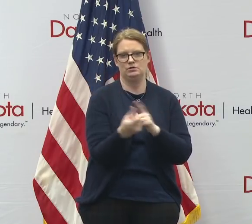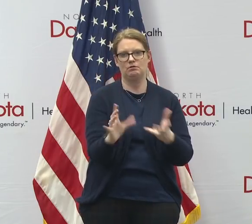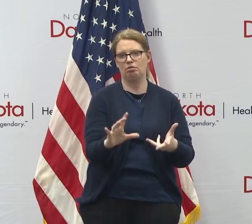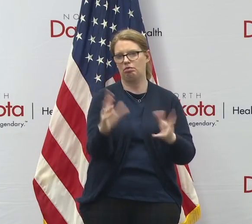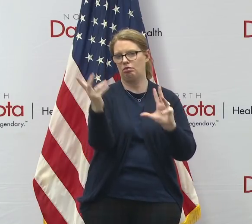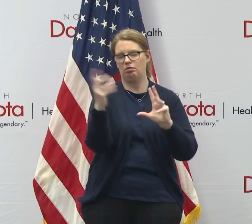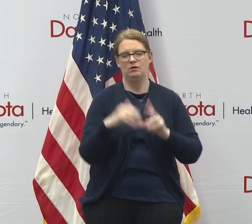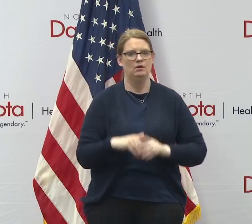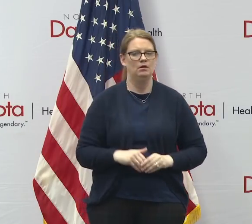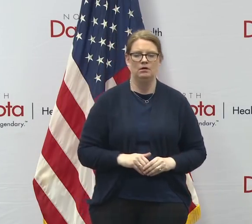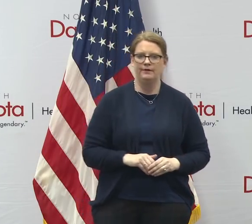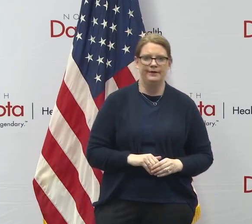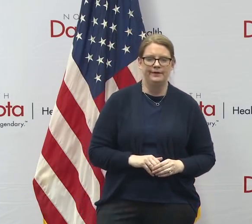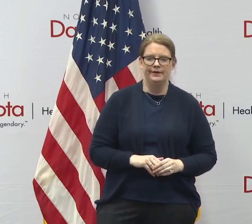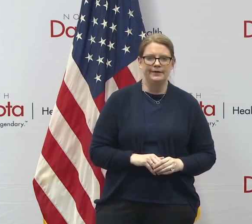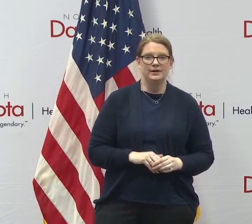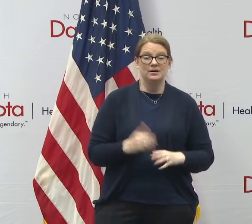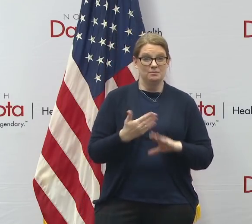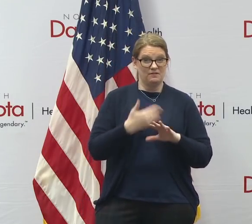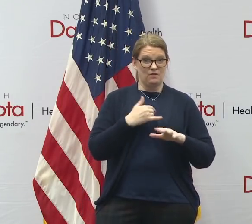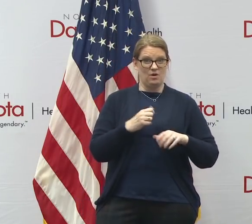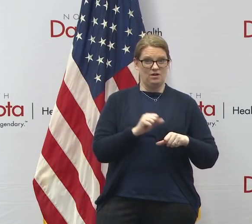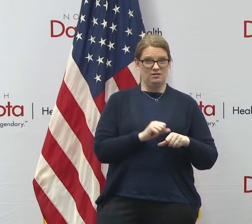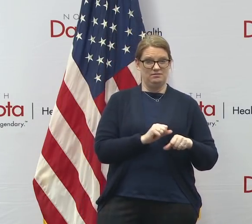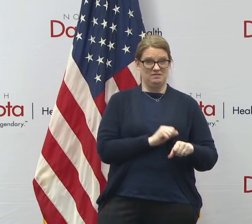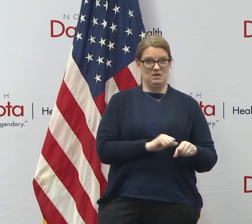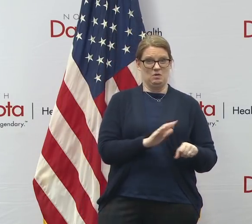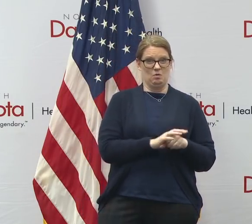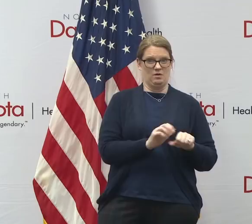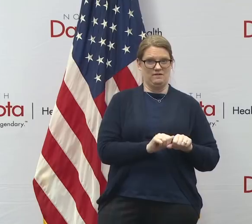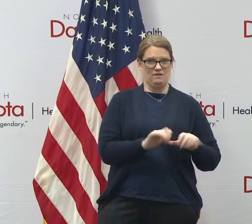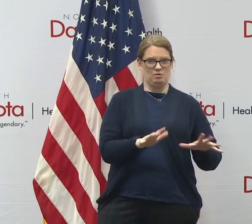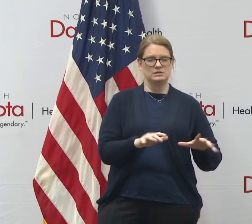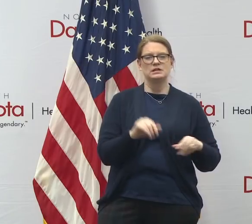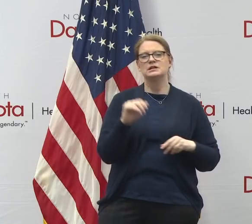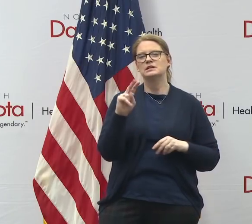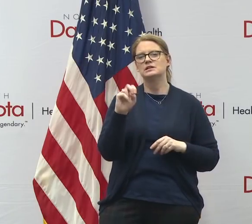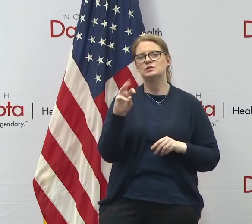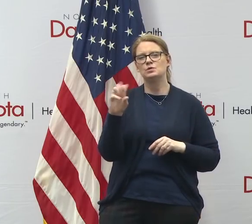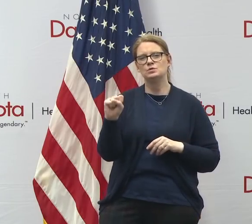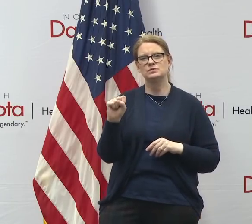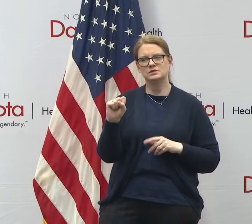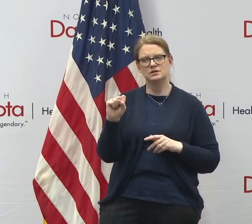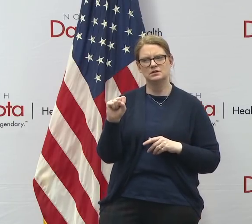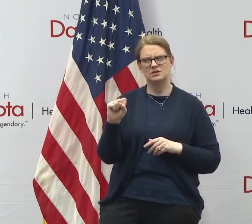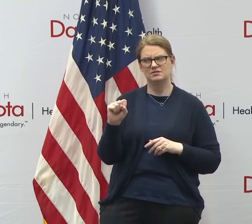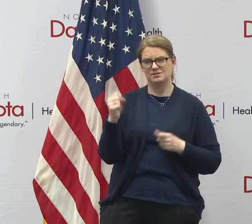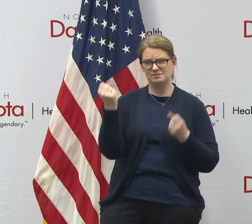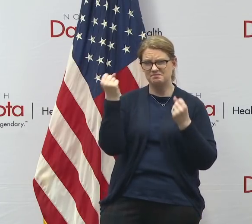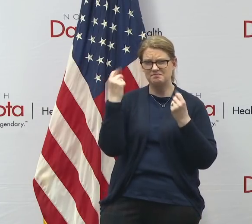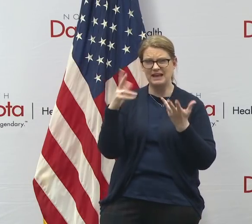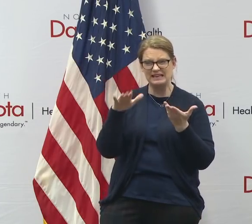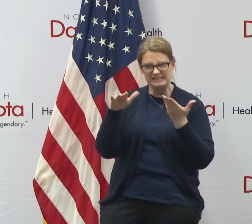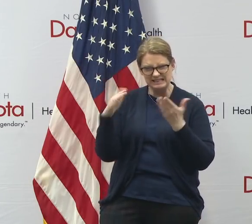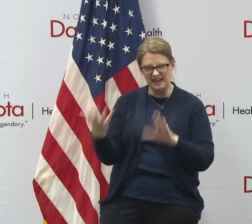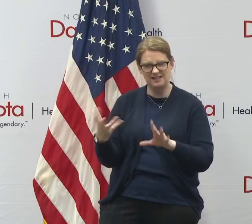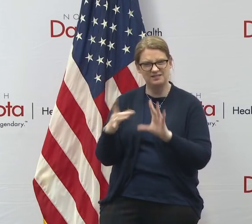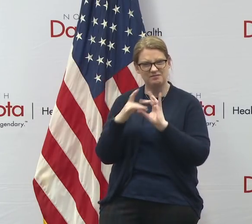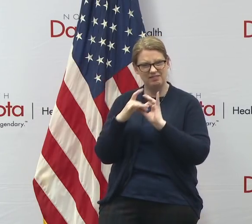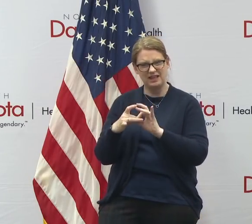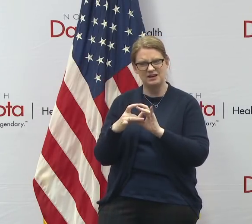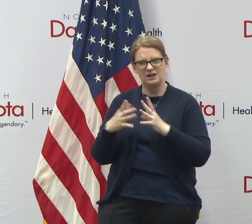we know that before the coronavirus there was in the news about there was deaths related to